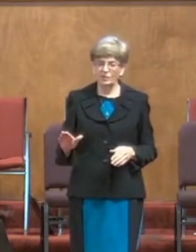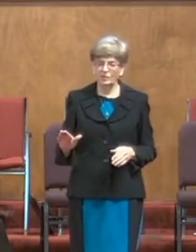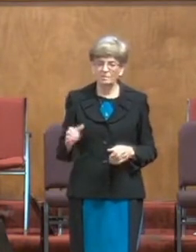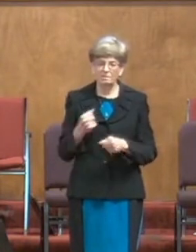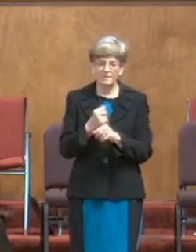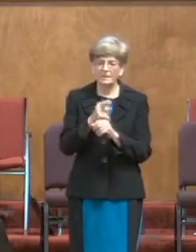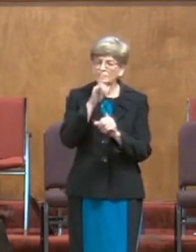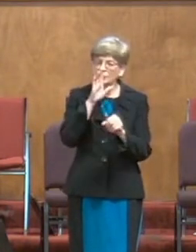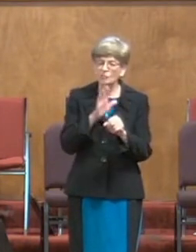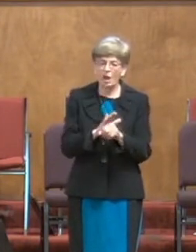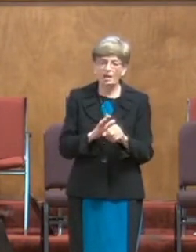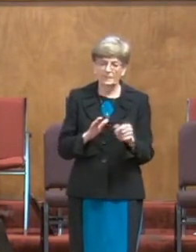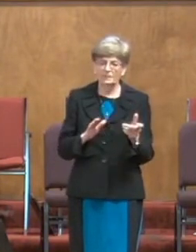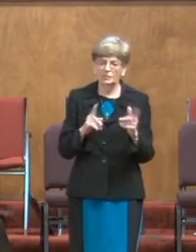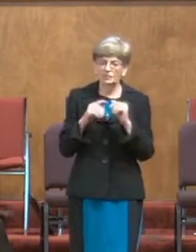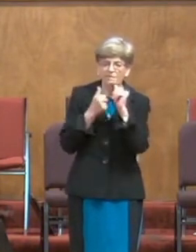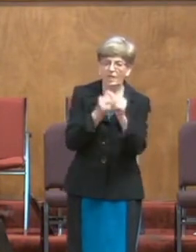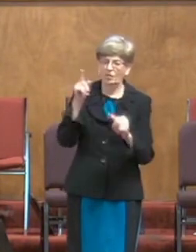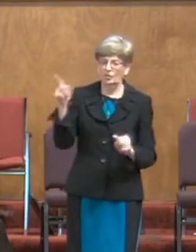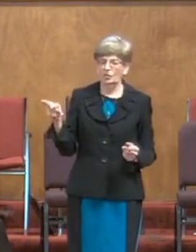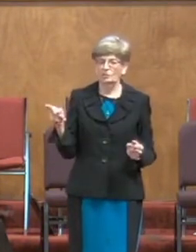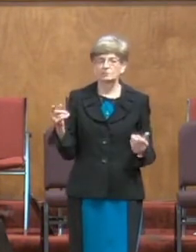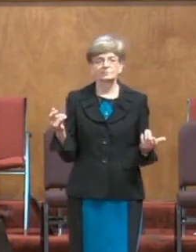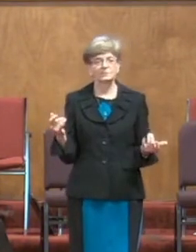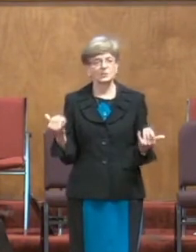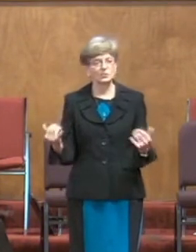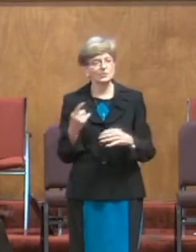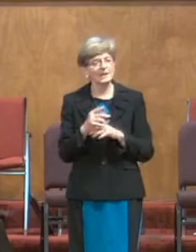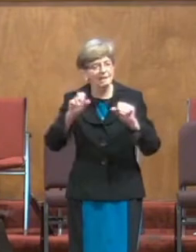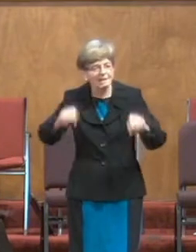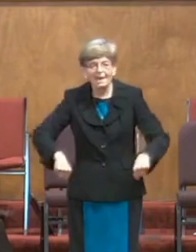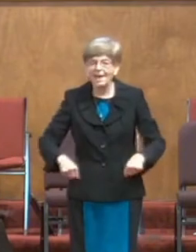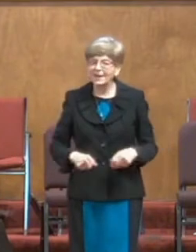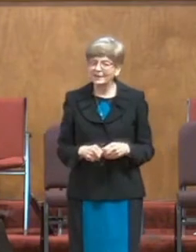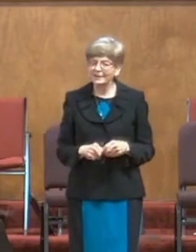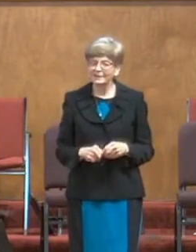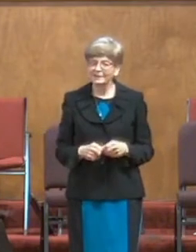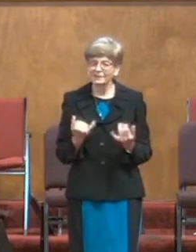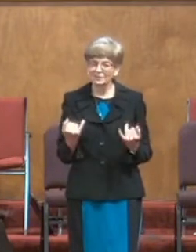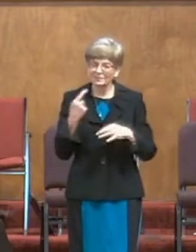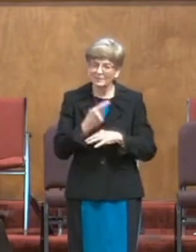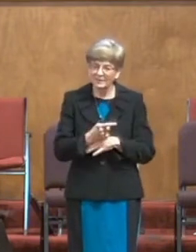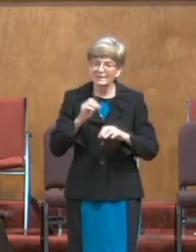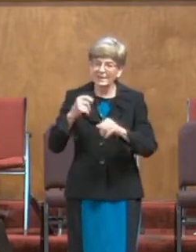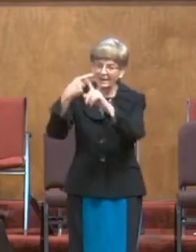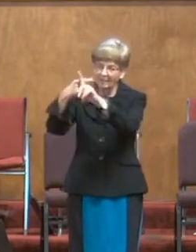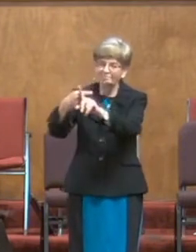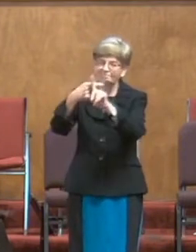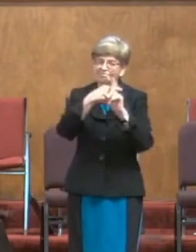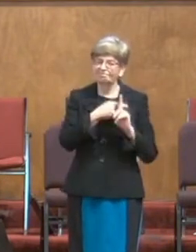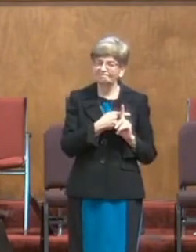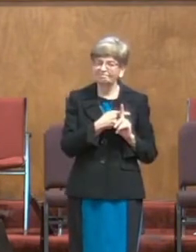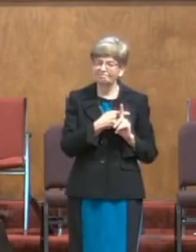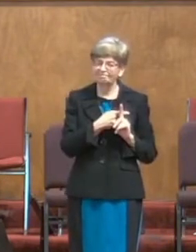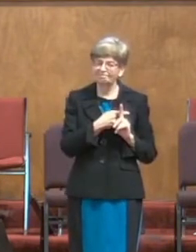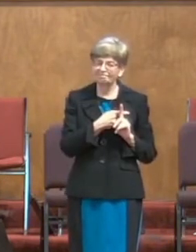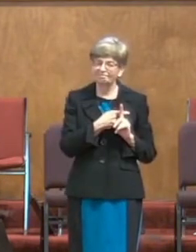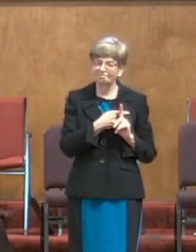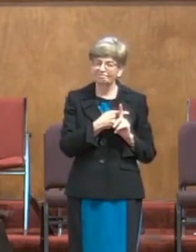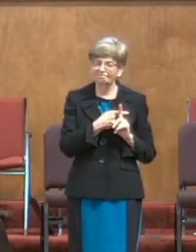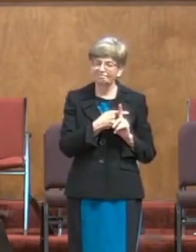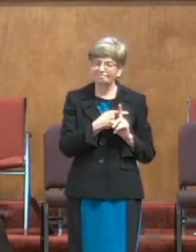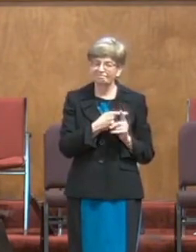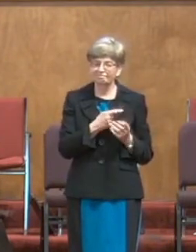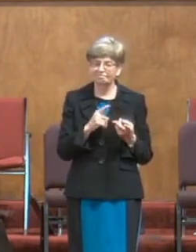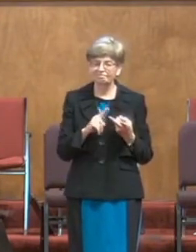I pray that they would, that today would be the day of salvation for them in accordance with your word. Lord, maybe there are those who